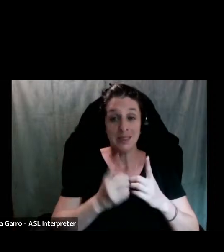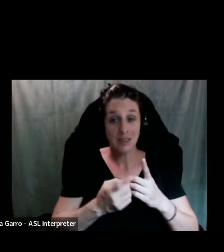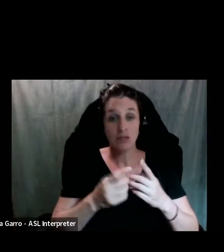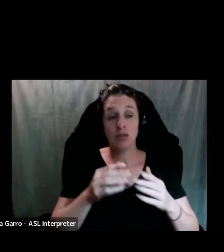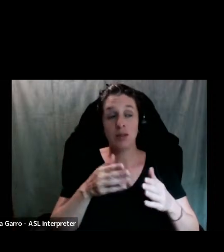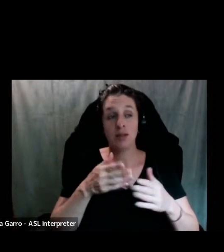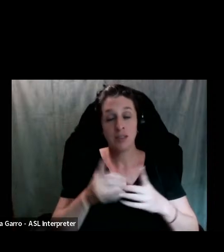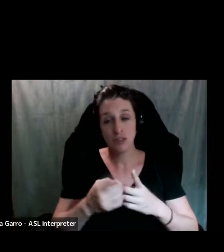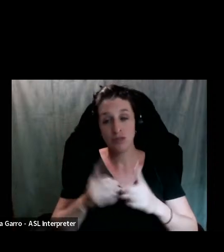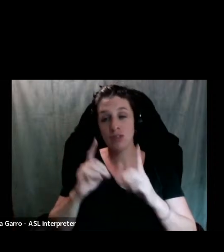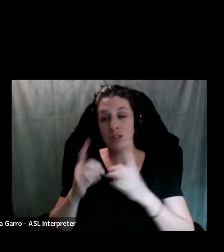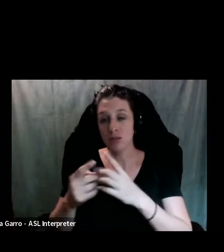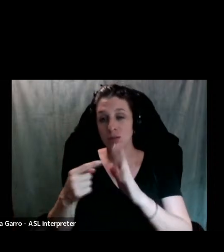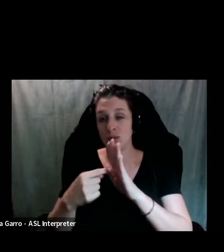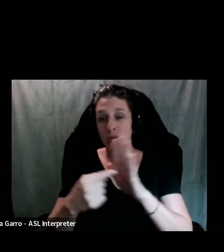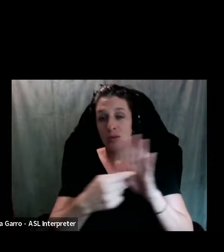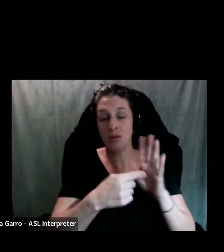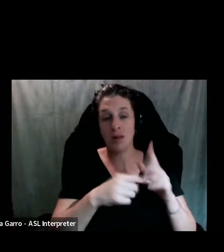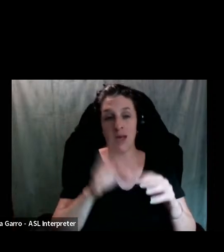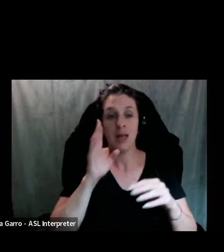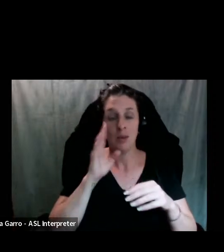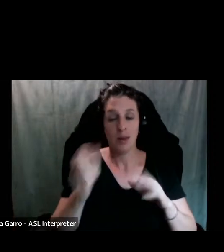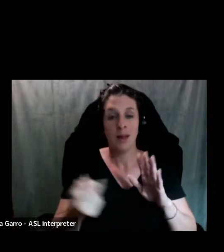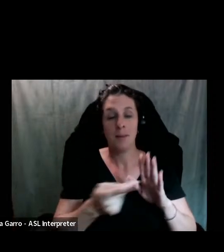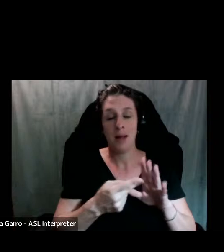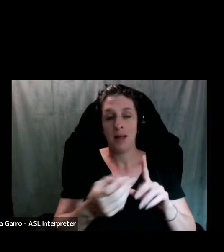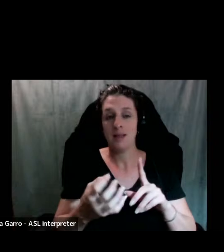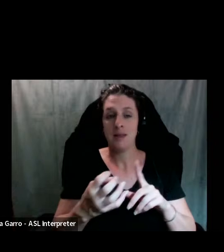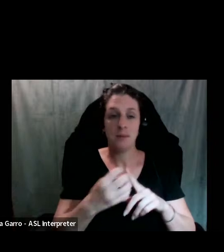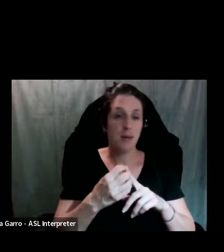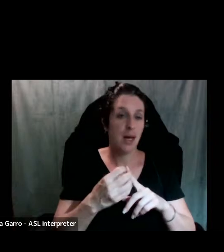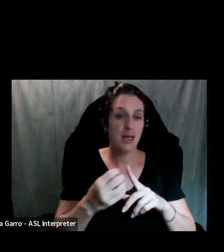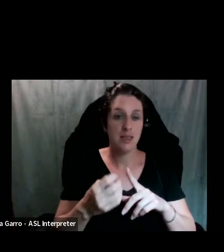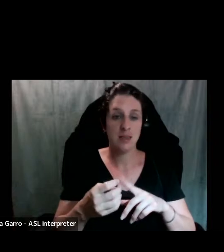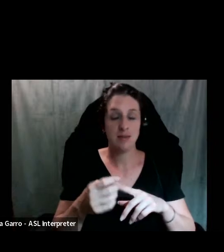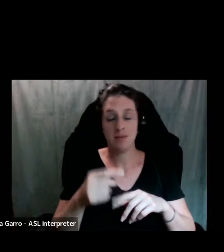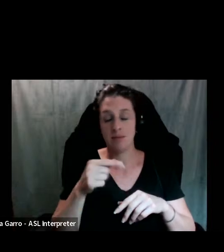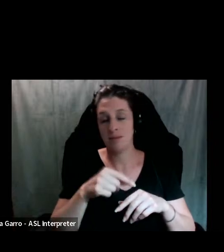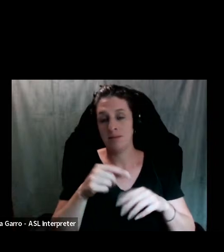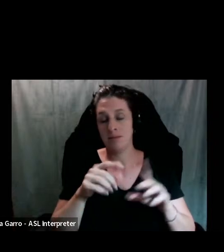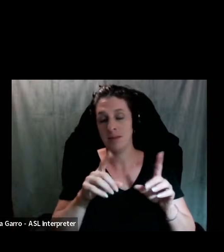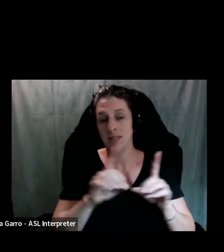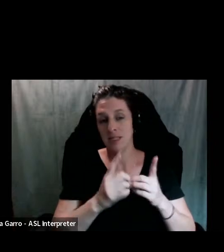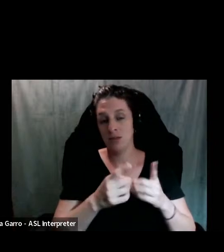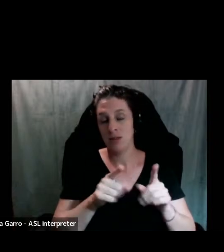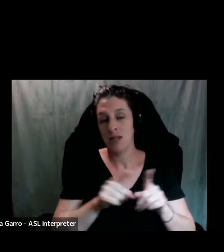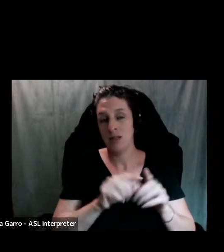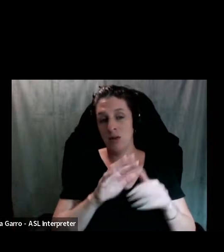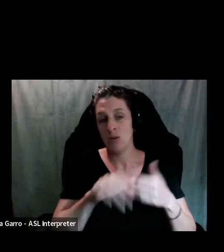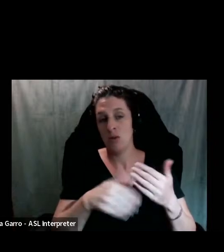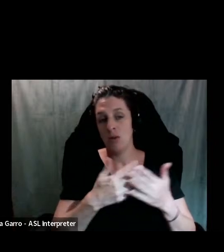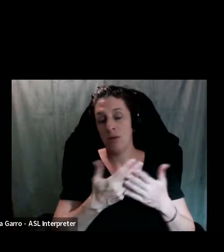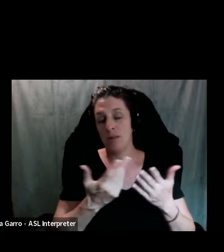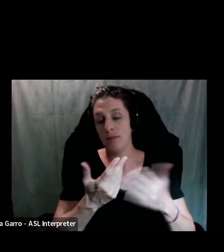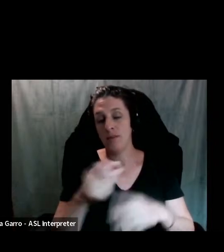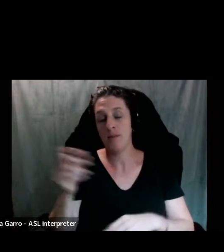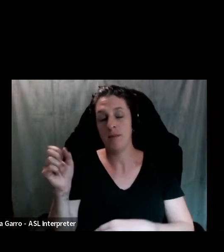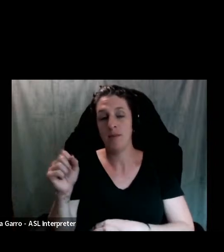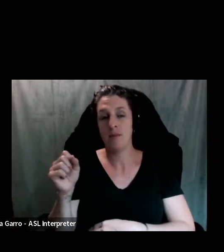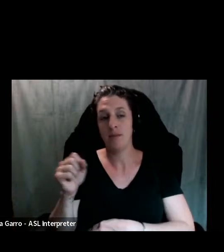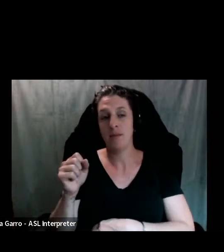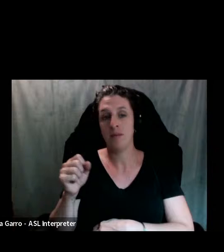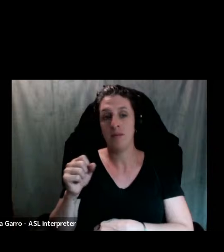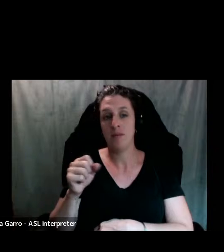after district is that it comes to bite you. Yeah. Bite you, meaning the district as a whole. Yeah.